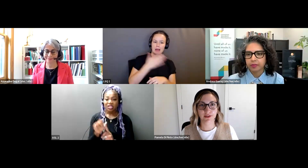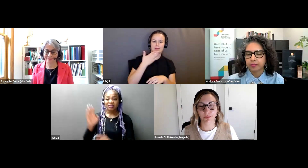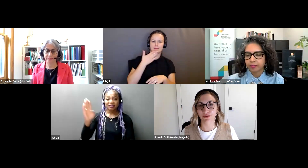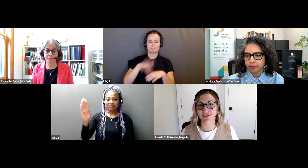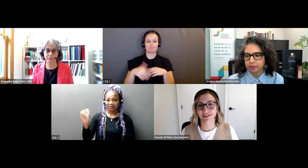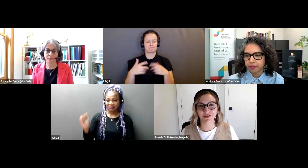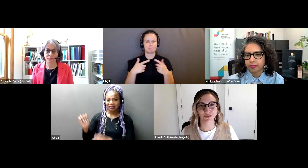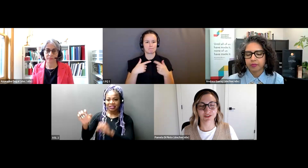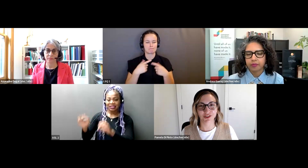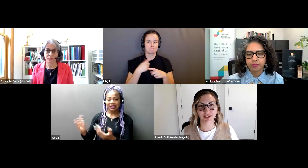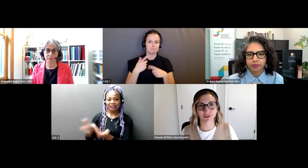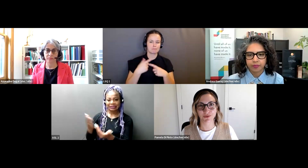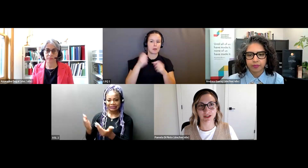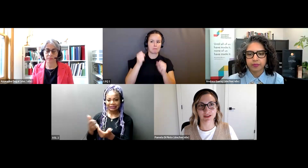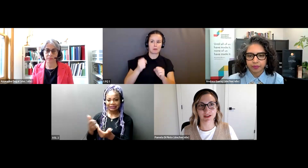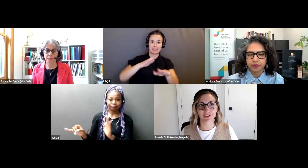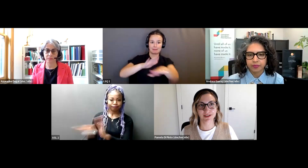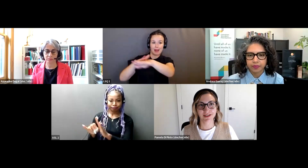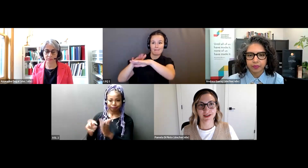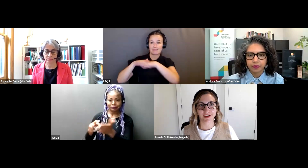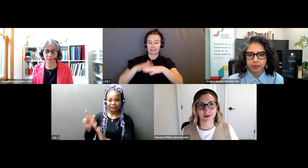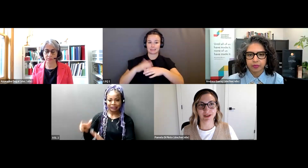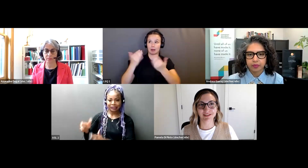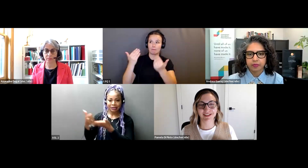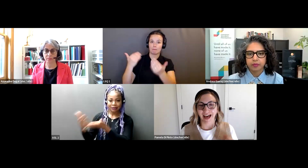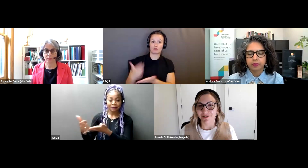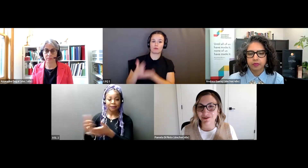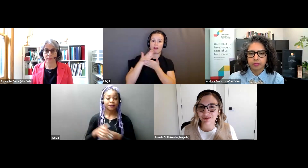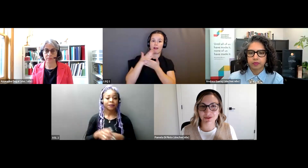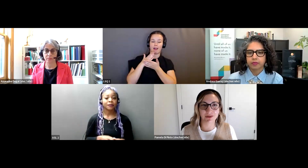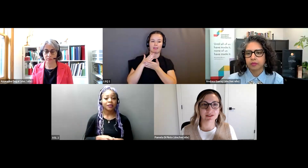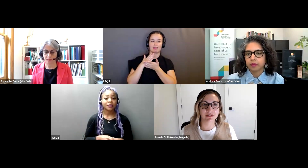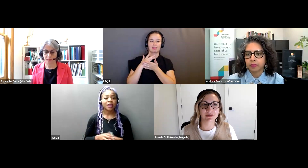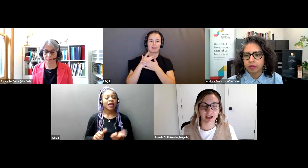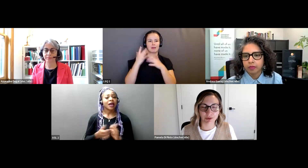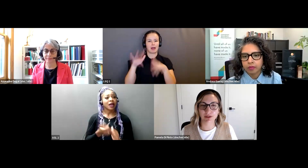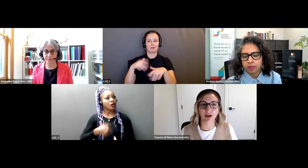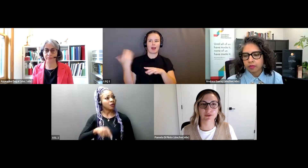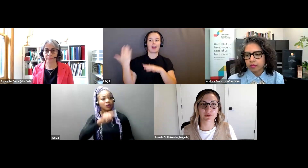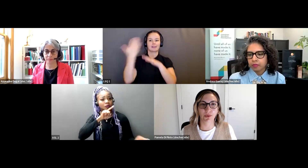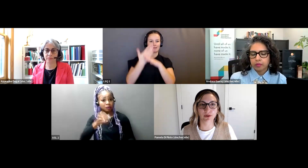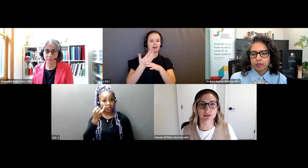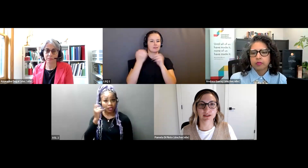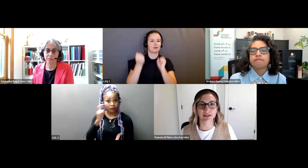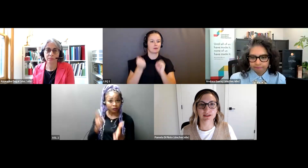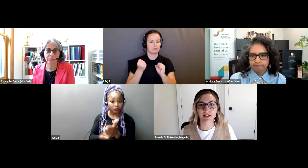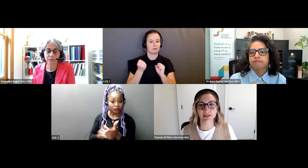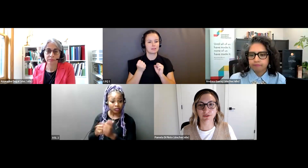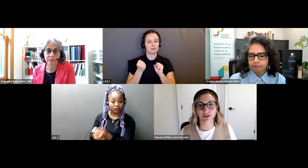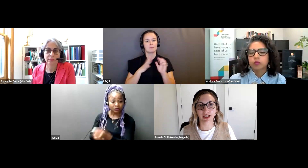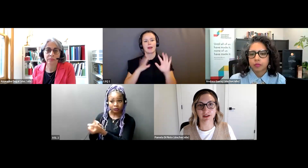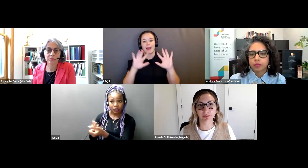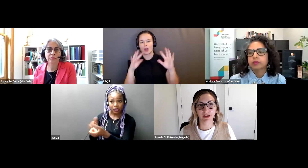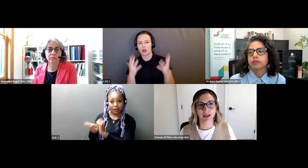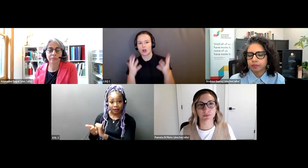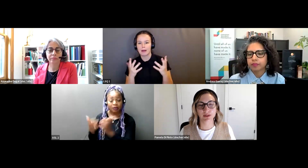That supports intervention efforts right there. But how do we respond and how do we offer support? The Signal